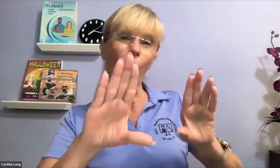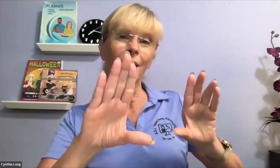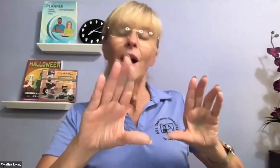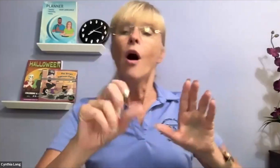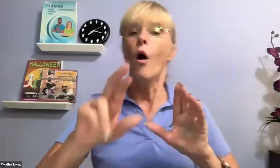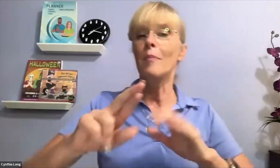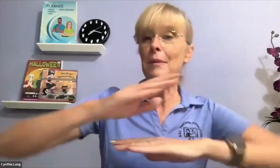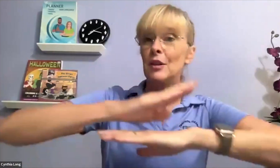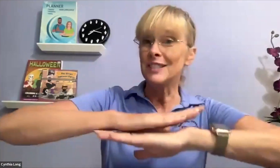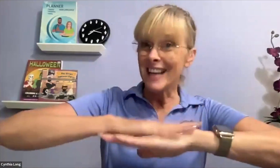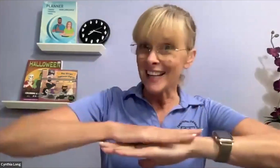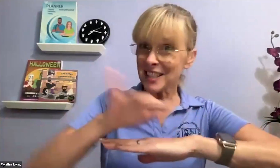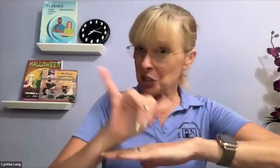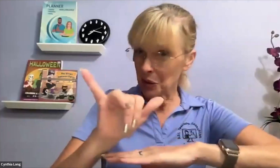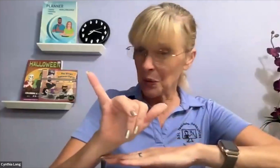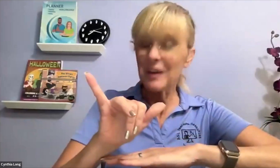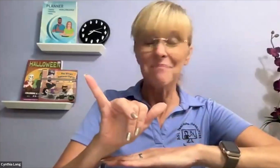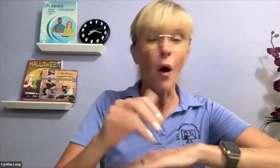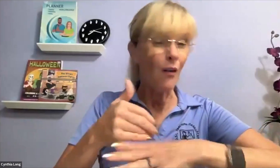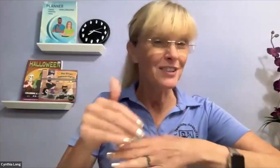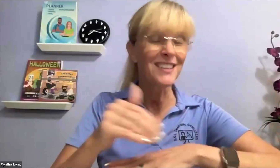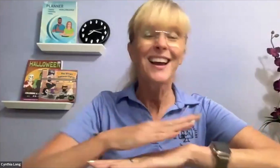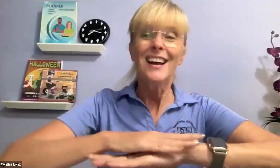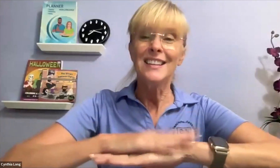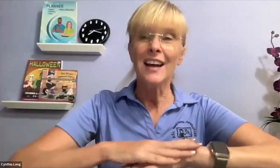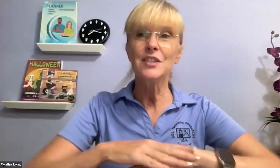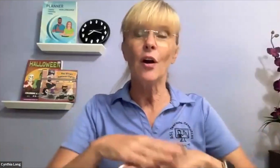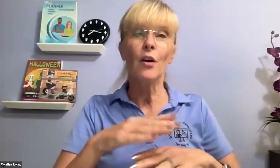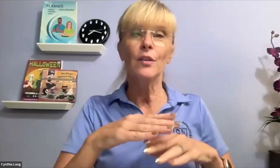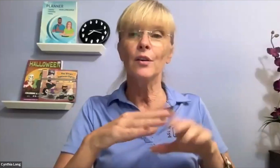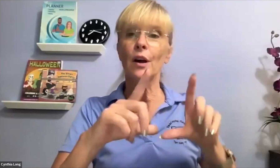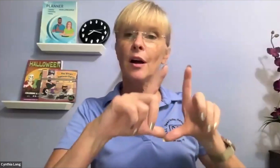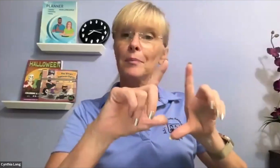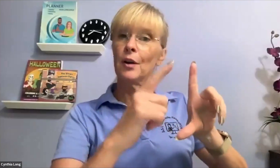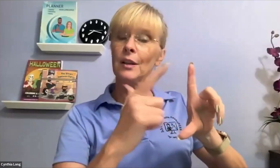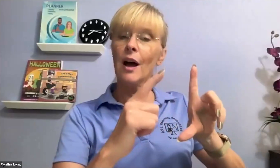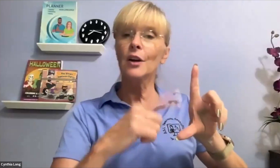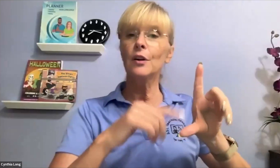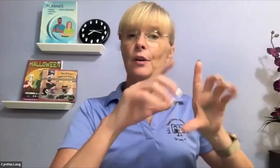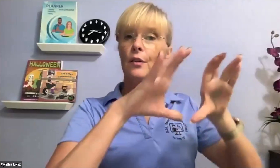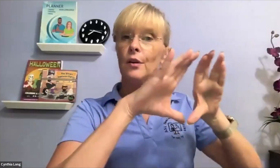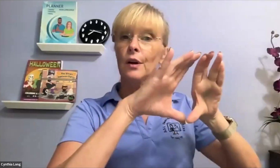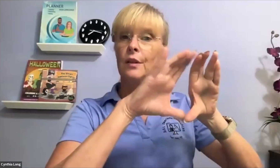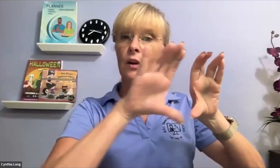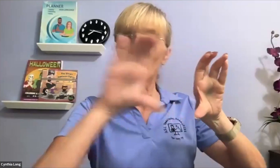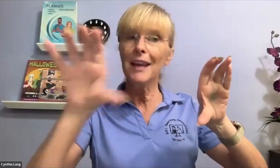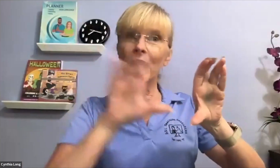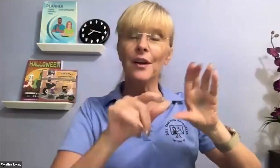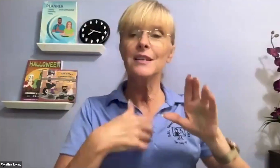wall or maybe their desk too. Often desk or their locker, their cubby areas,